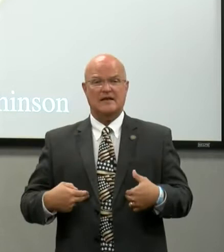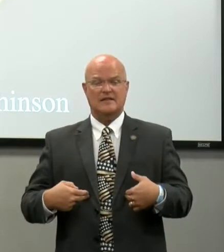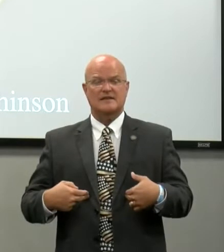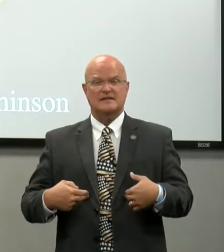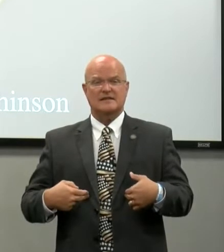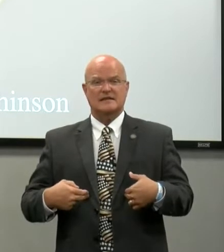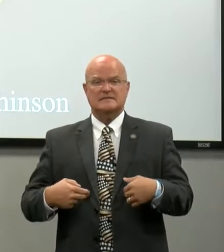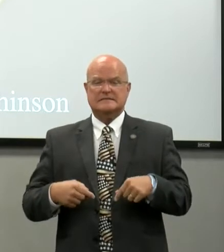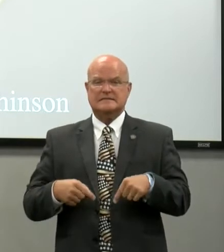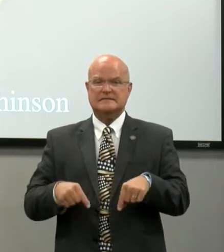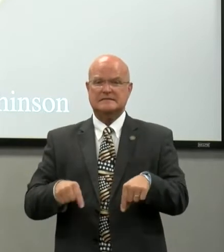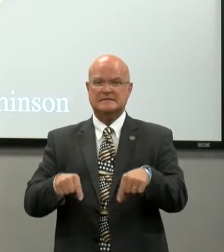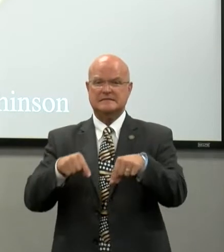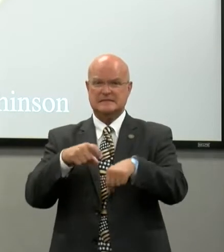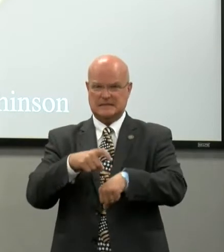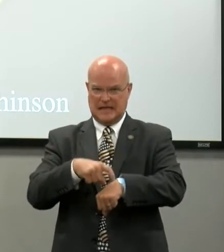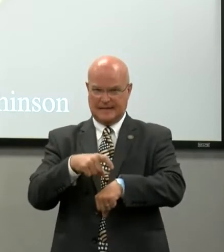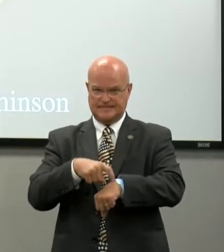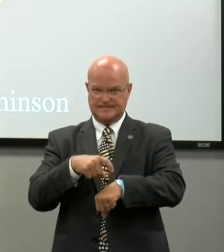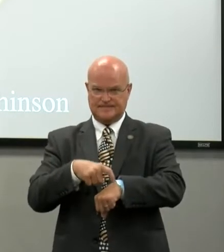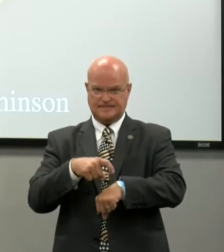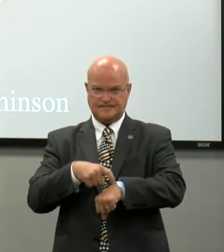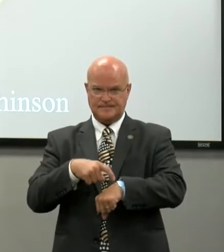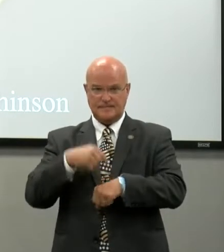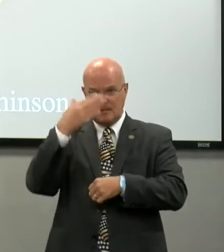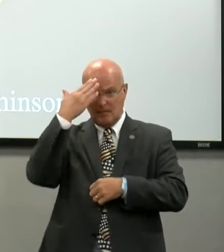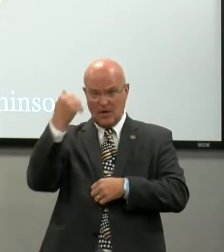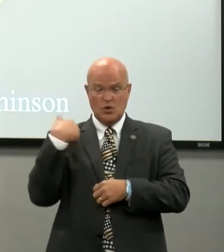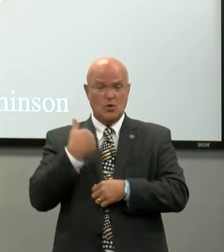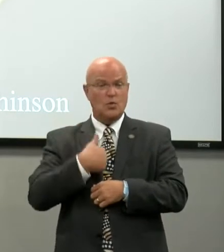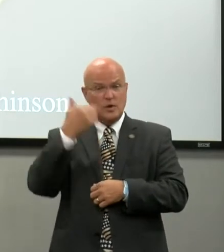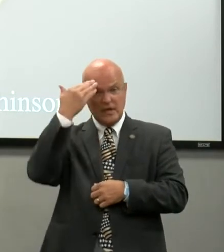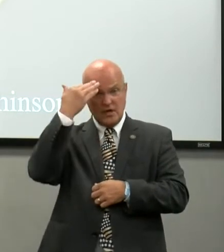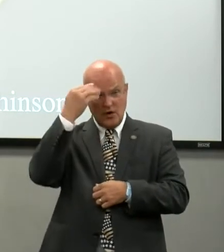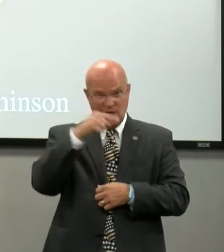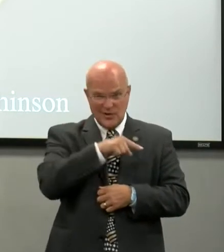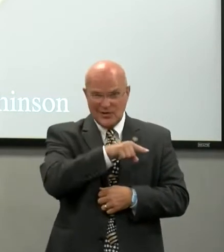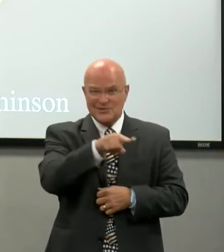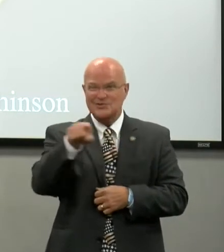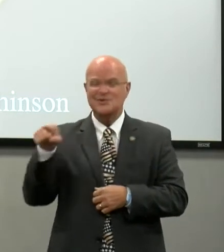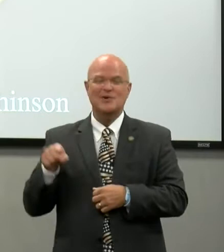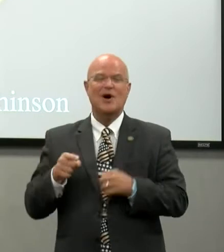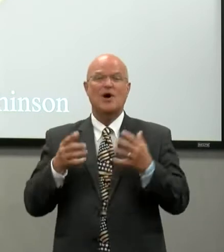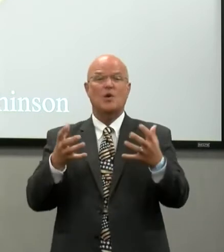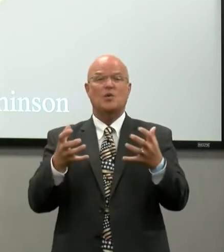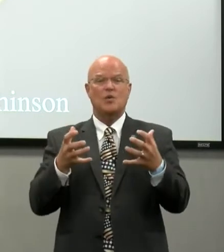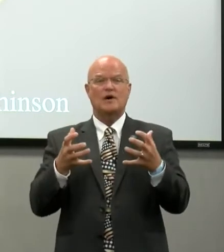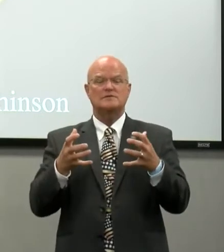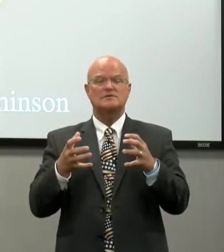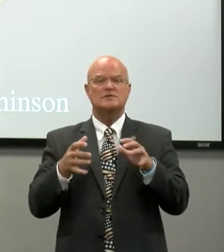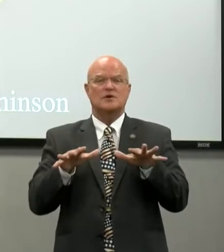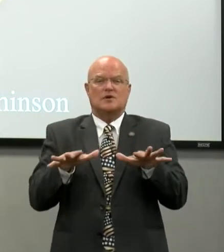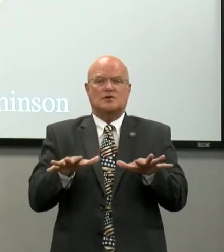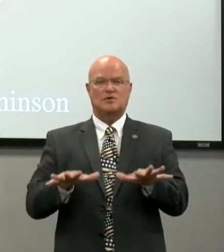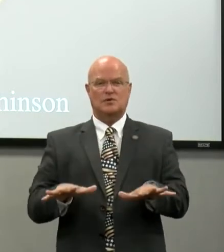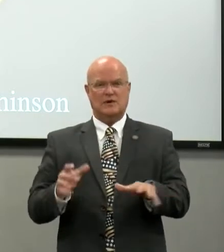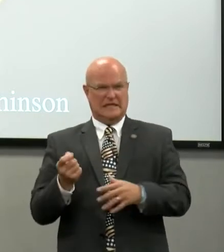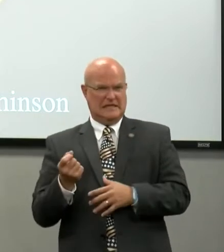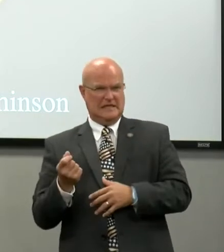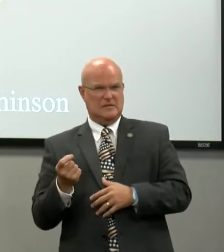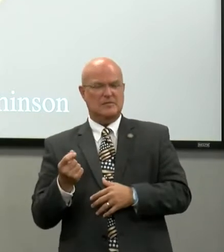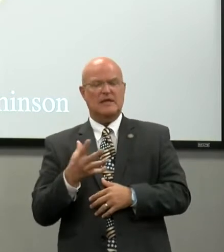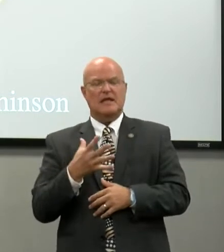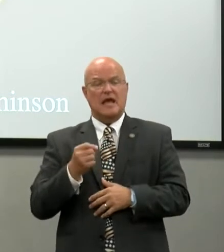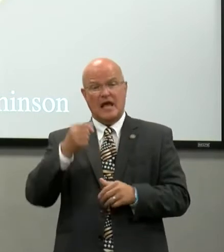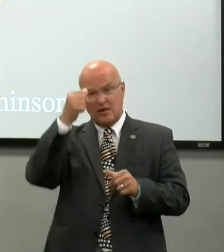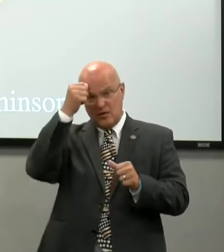very anxiety-provoking period because we know that you all want to sort of let loose a little bit. That we